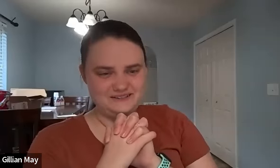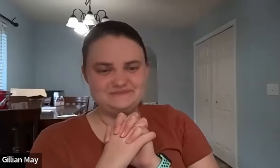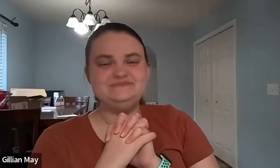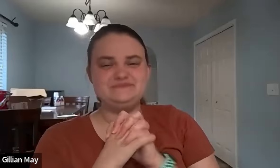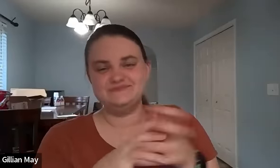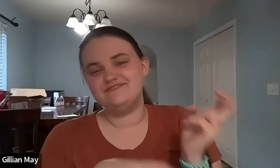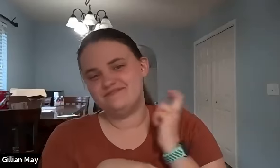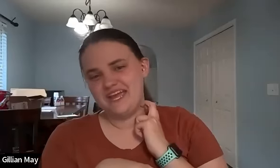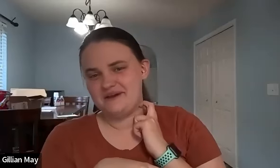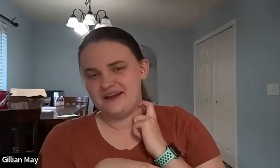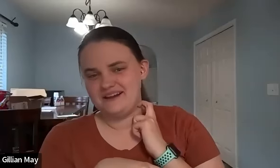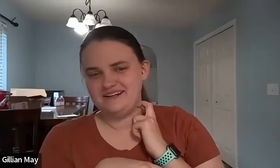Vampire. Vampire.